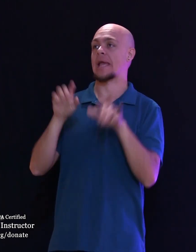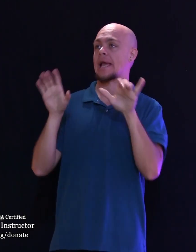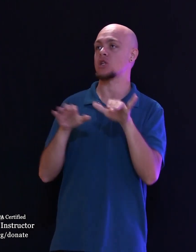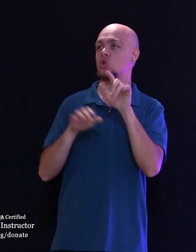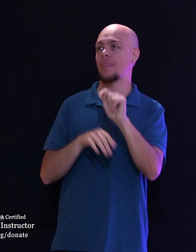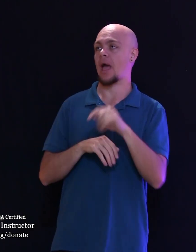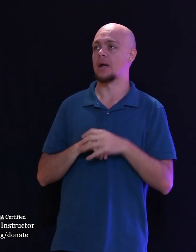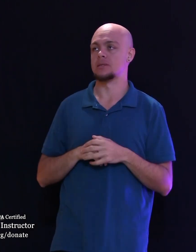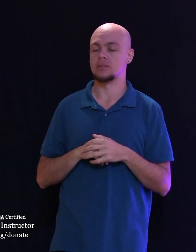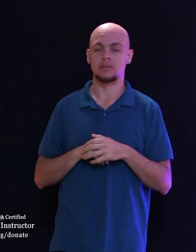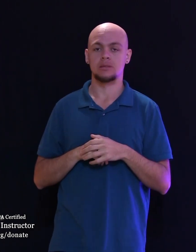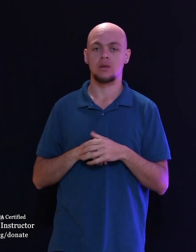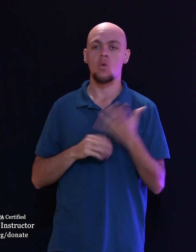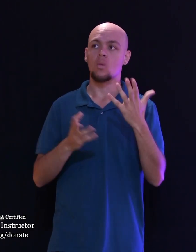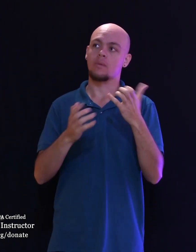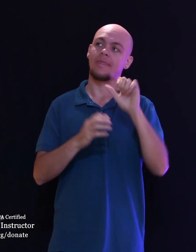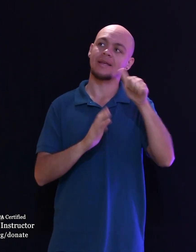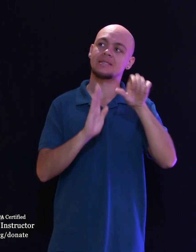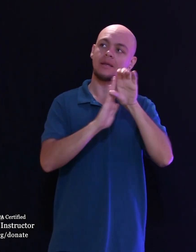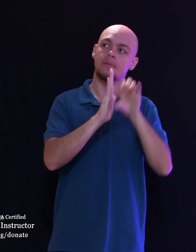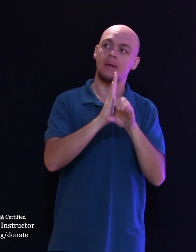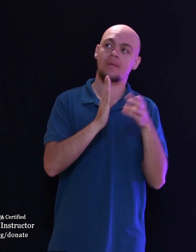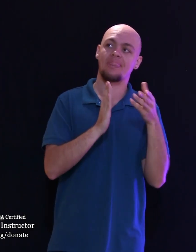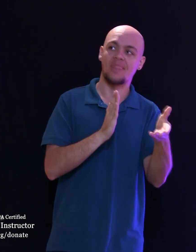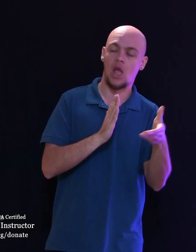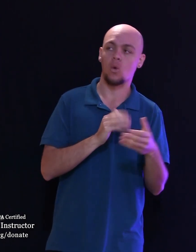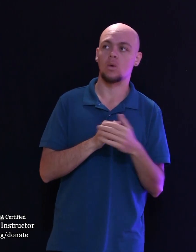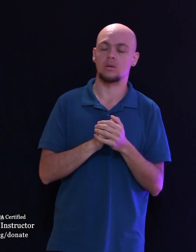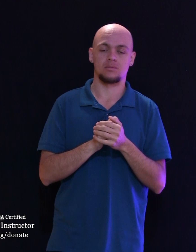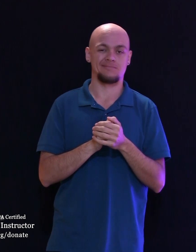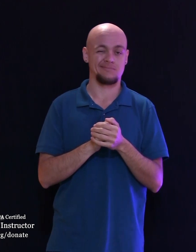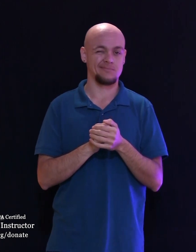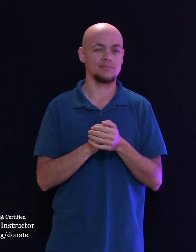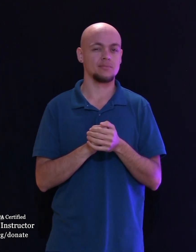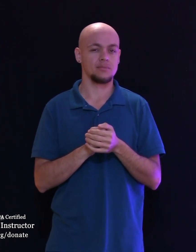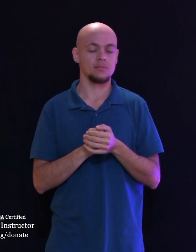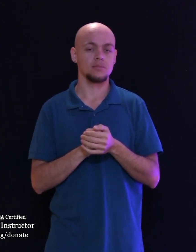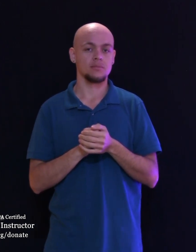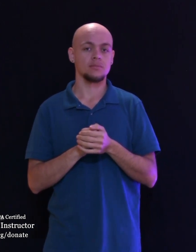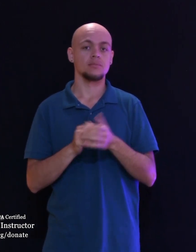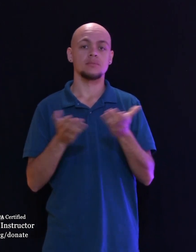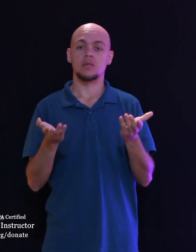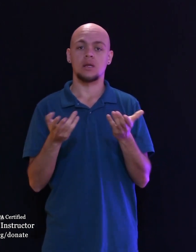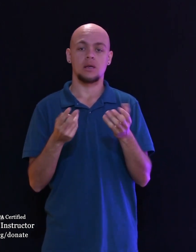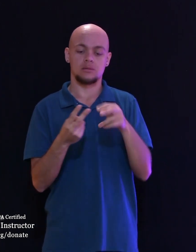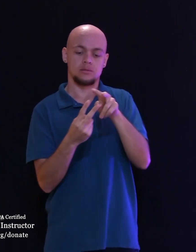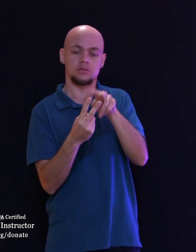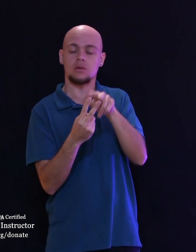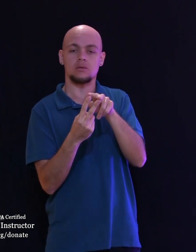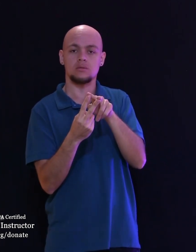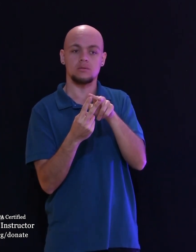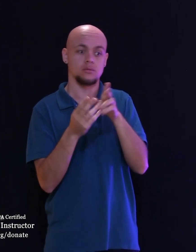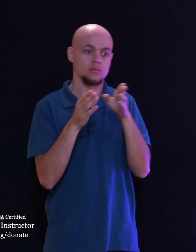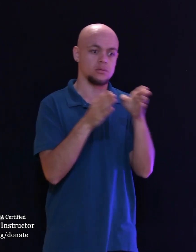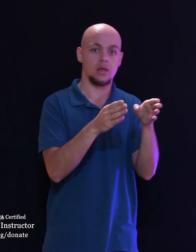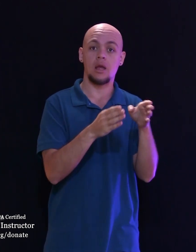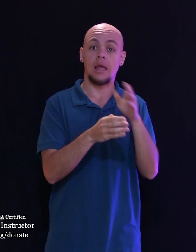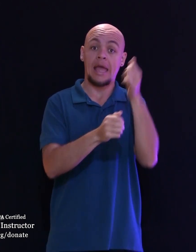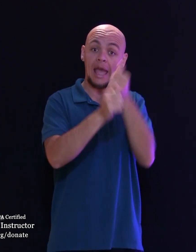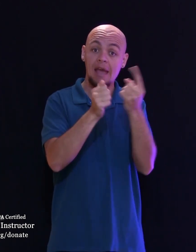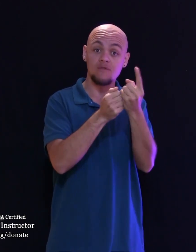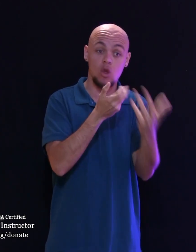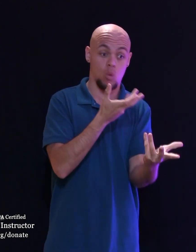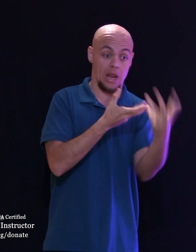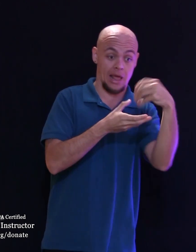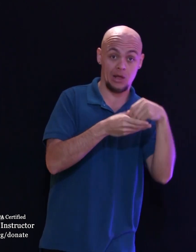No! We want the 10 Commandments there. See, it either goes one way or it goes the other way. Either